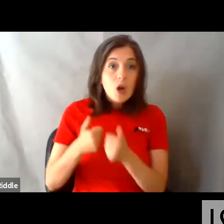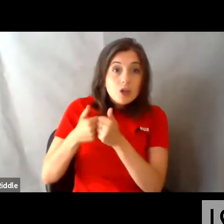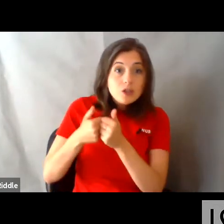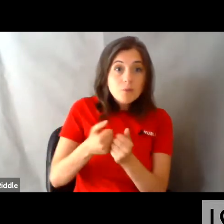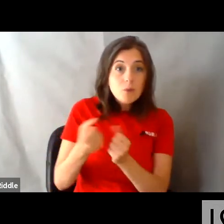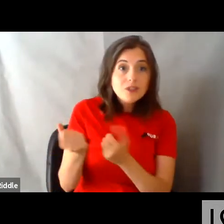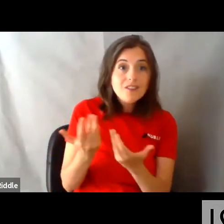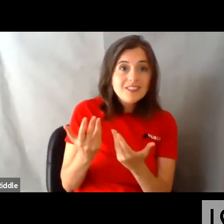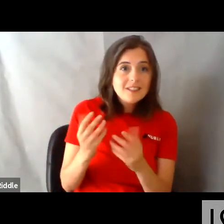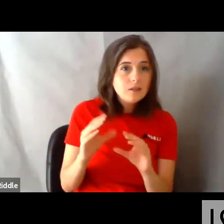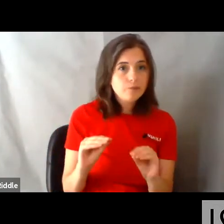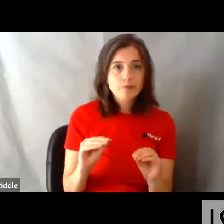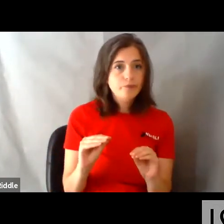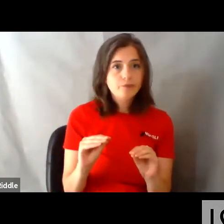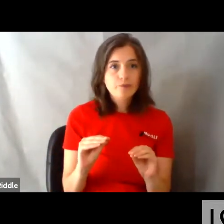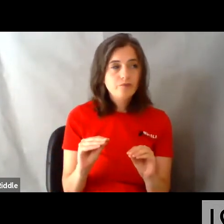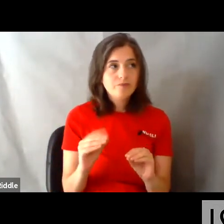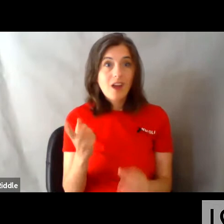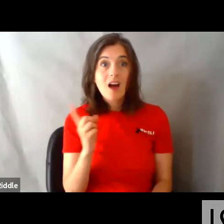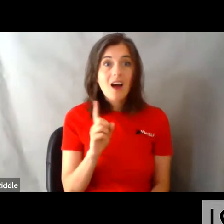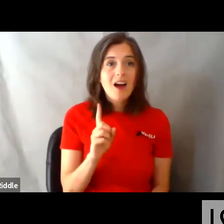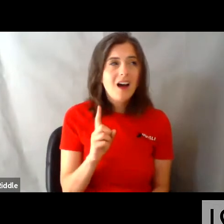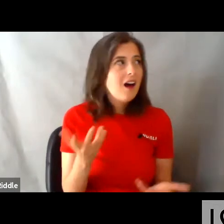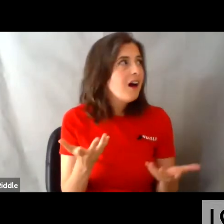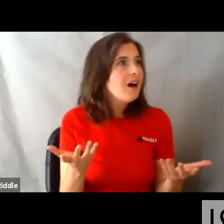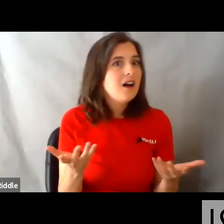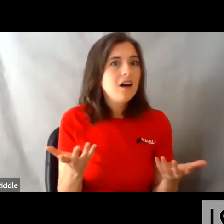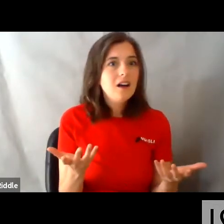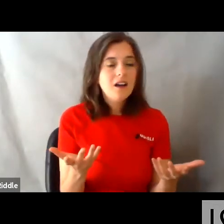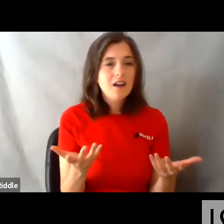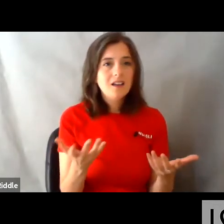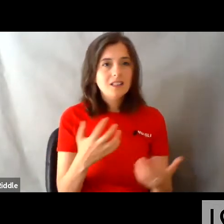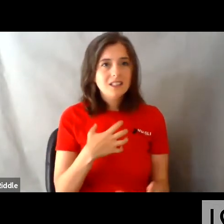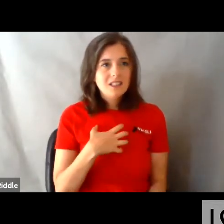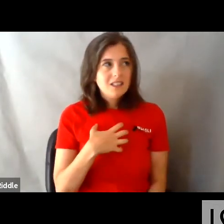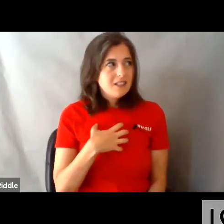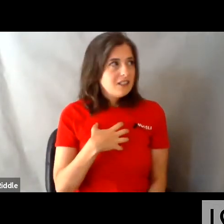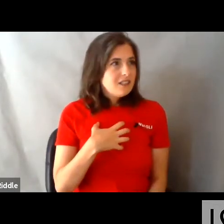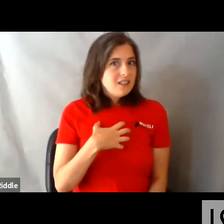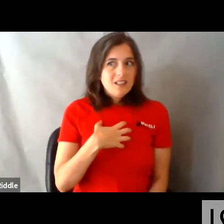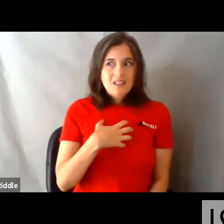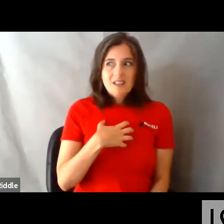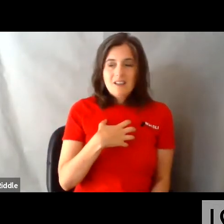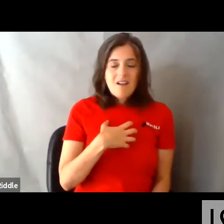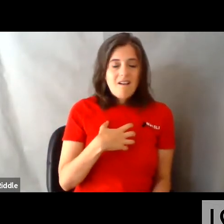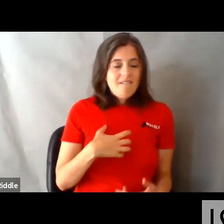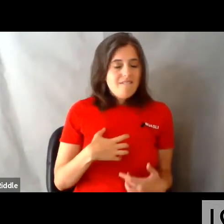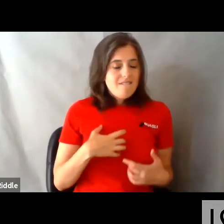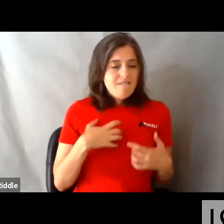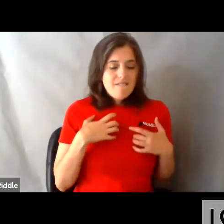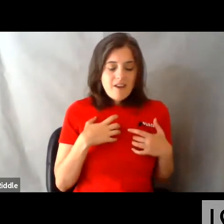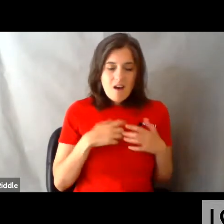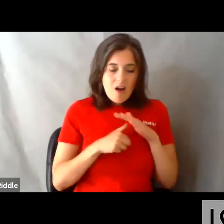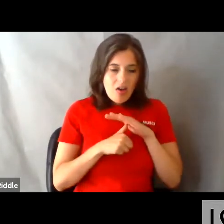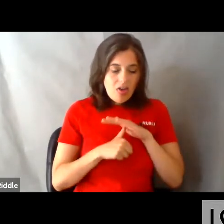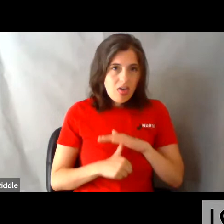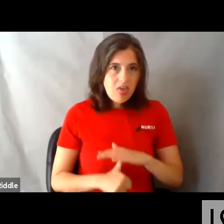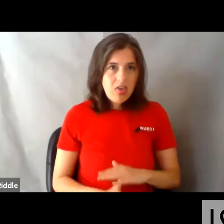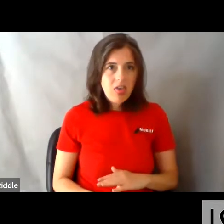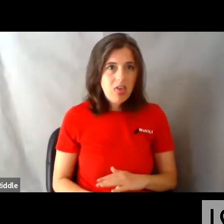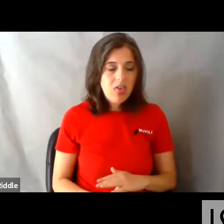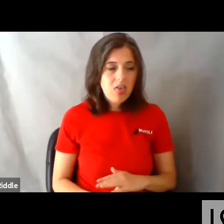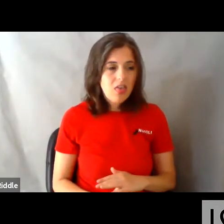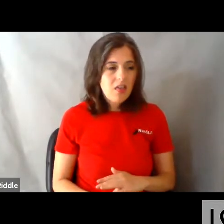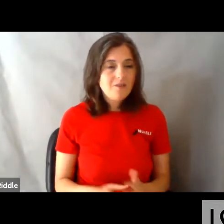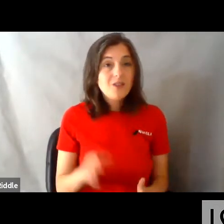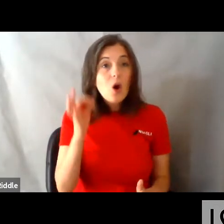services stopped, nowhere to go. Scared shitless, I feel so low.